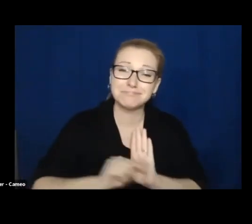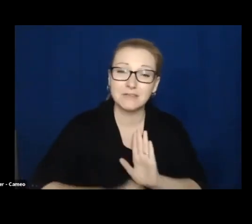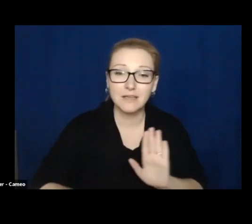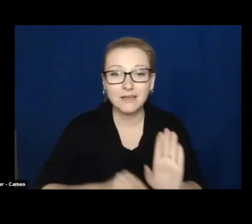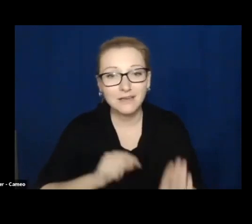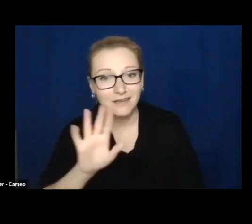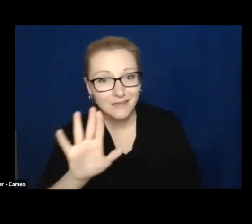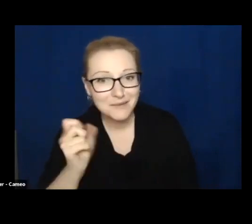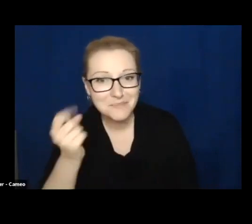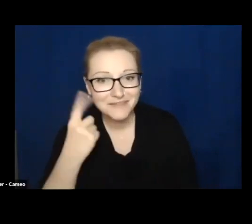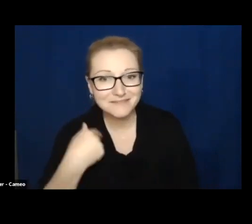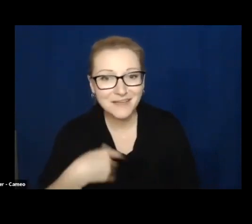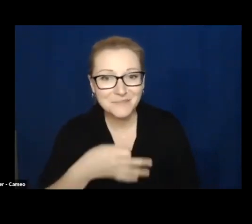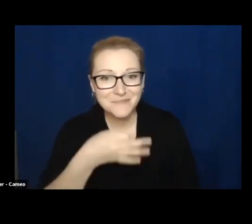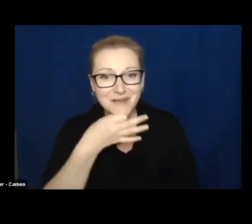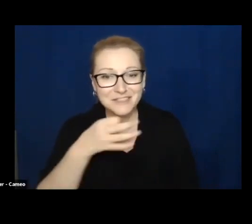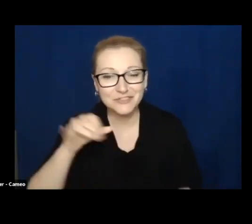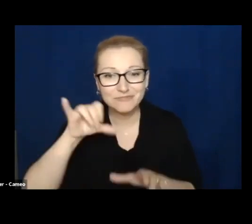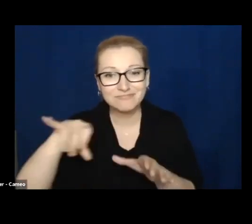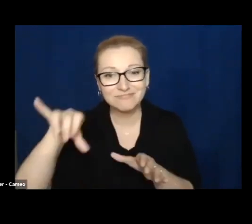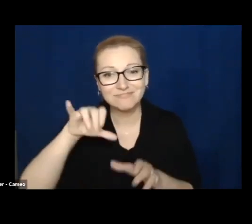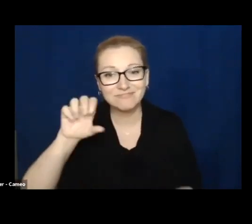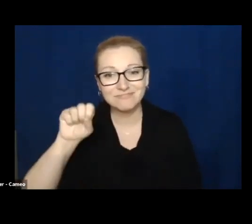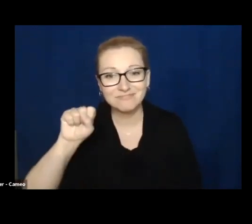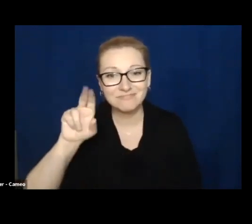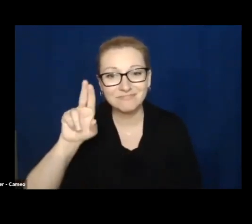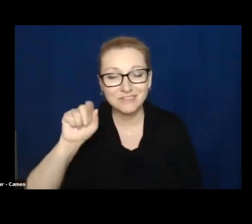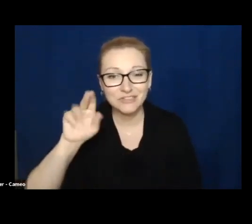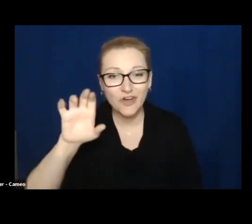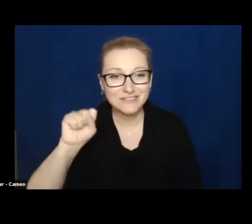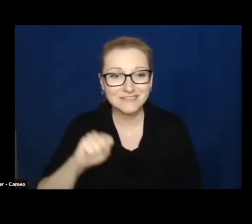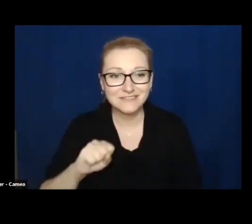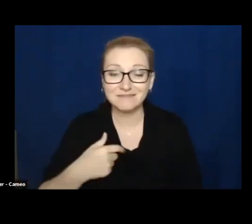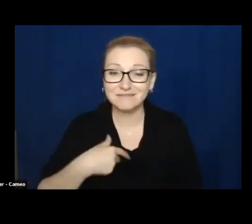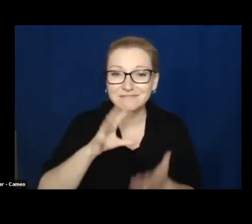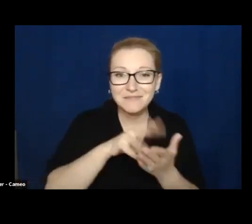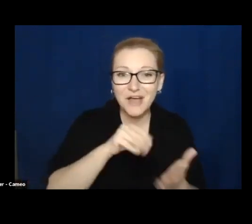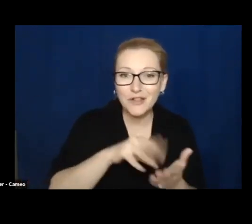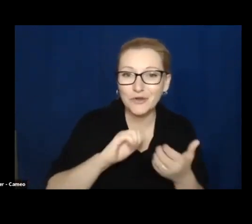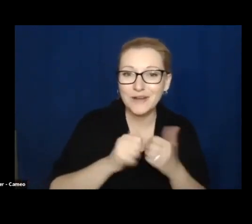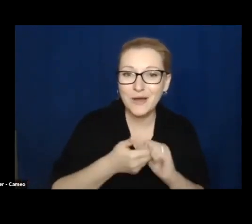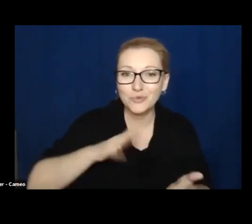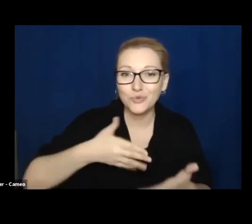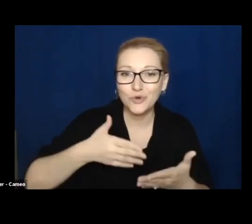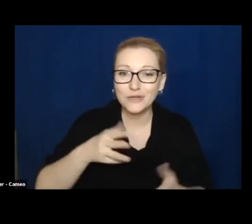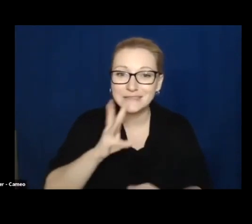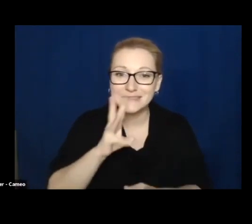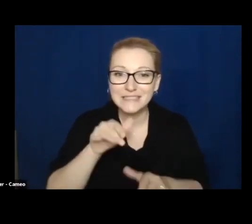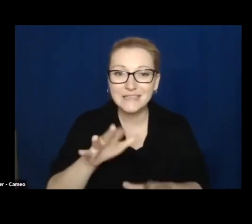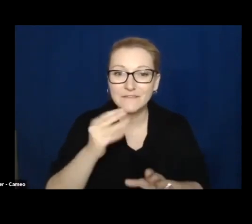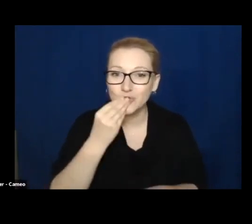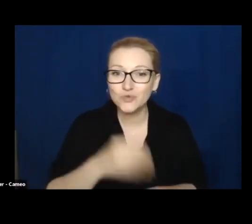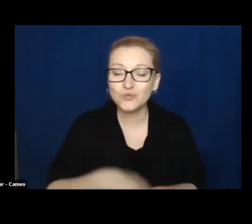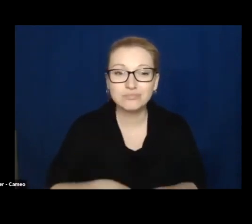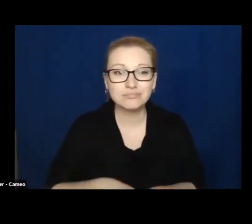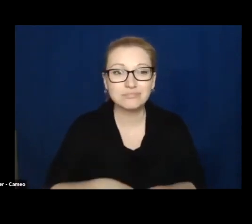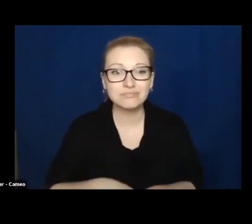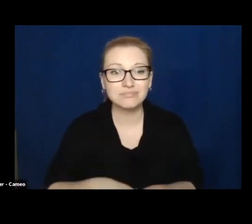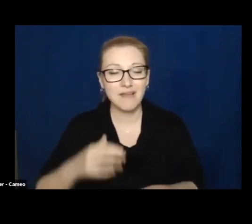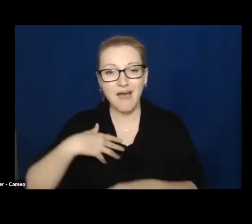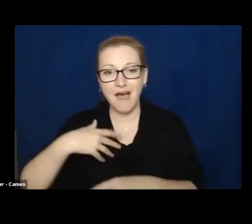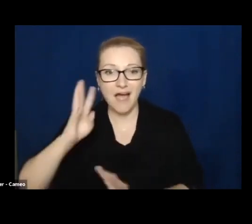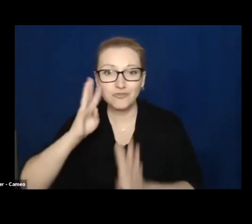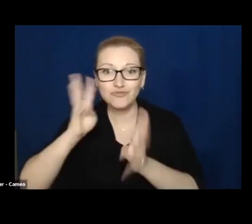mastered sauces. I broke down poultry and seafood. I created menus. I plated and